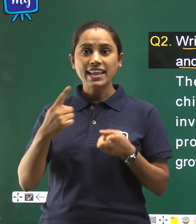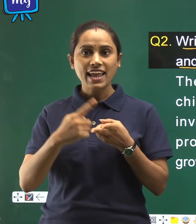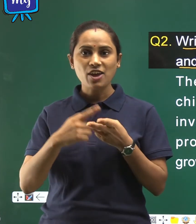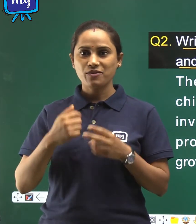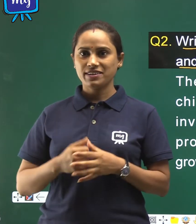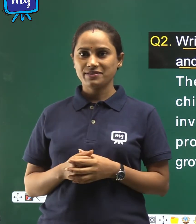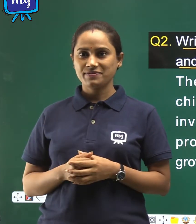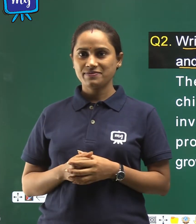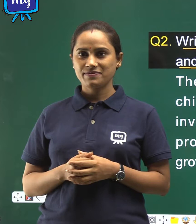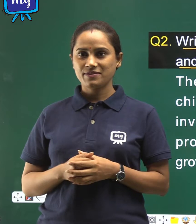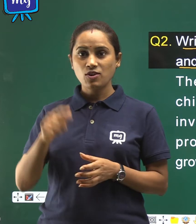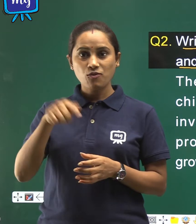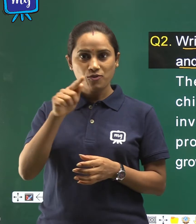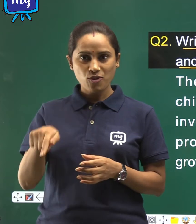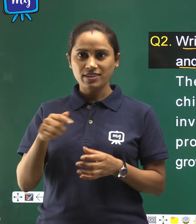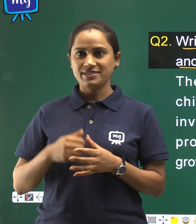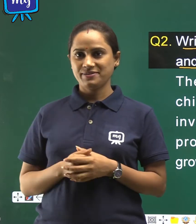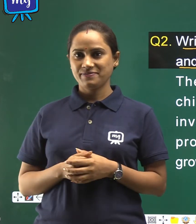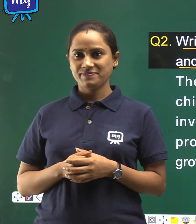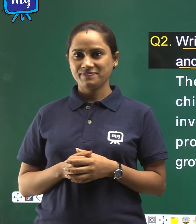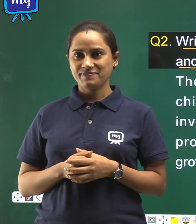F for false.